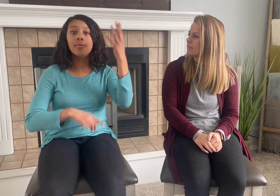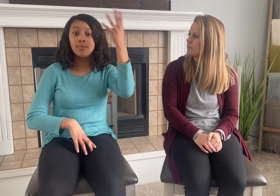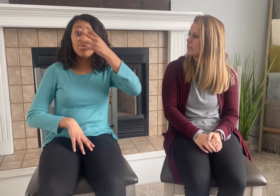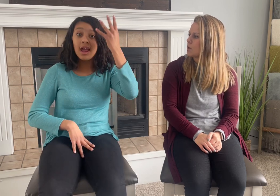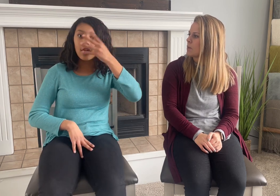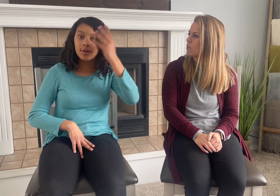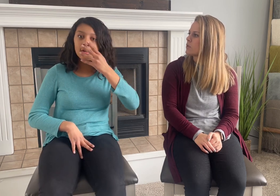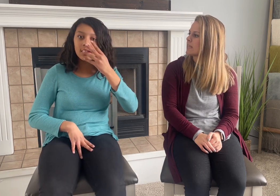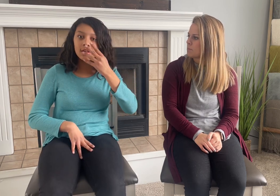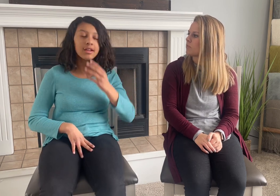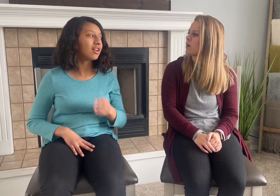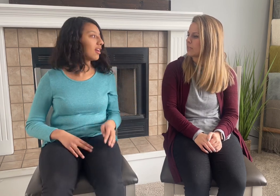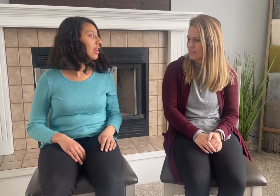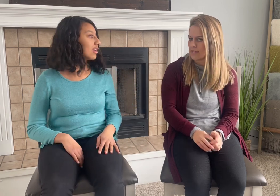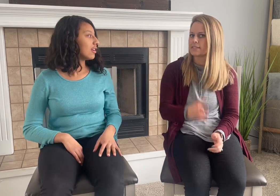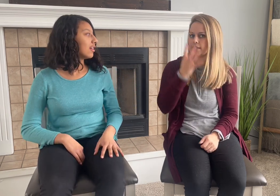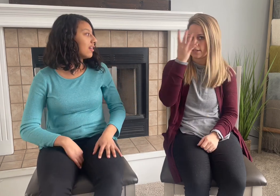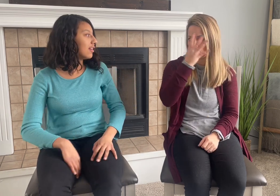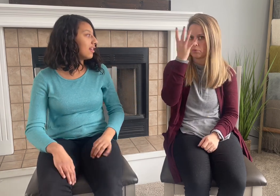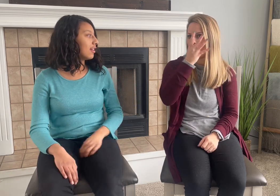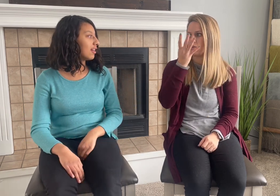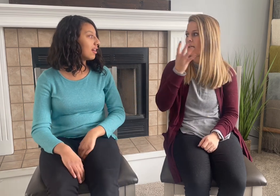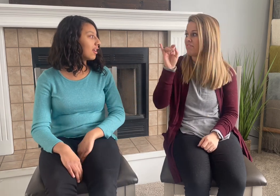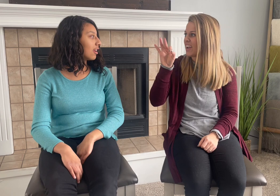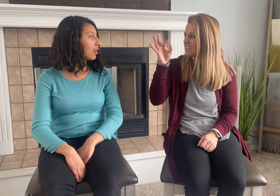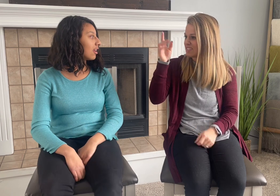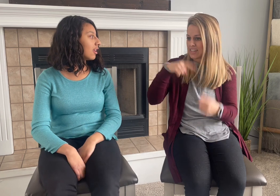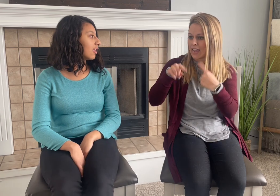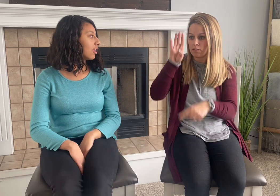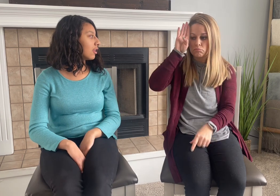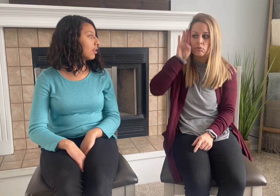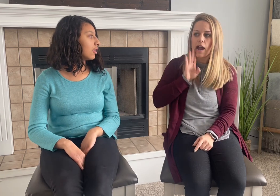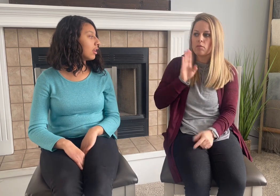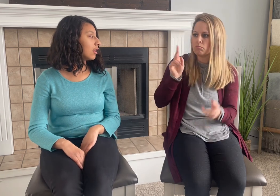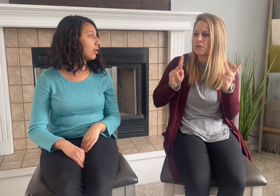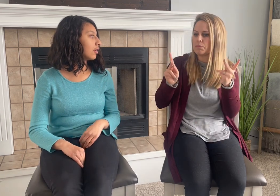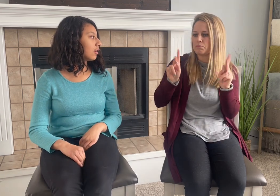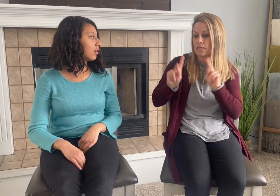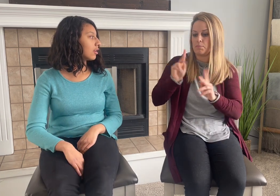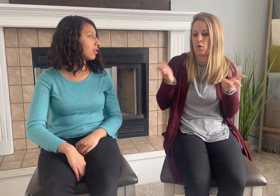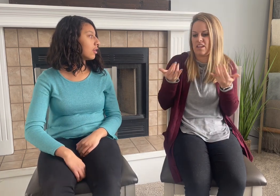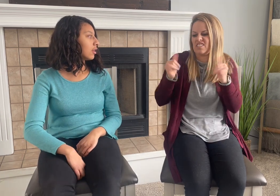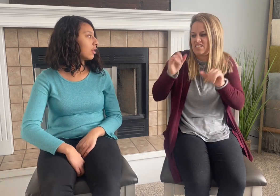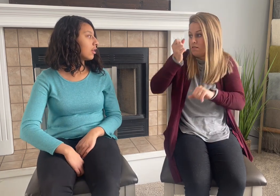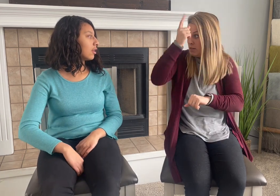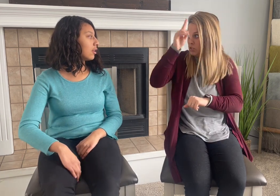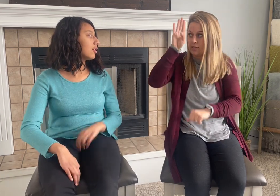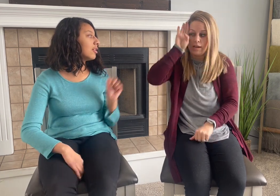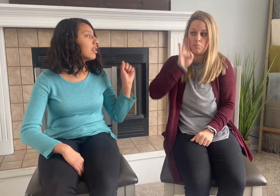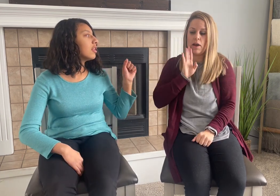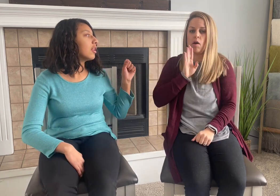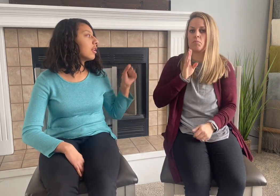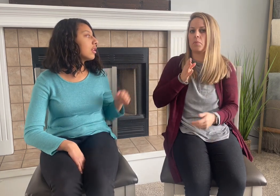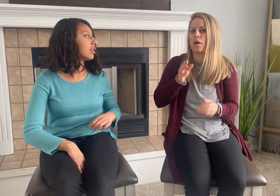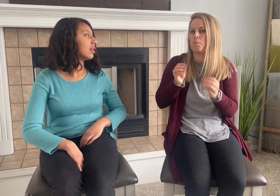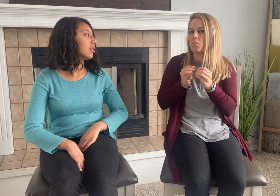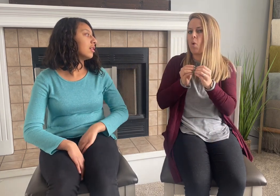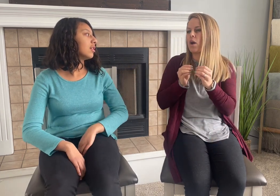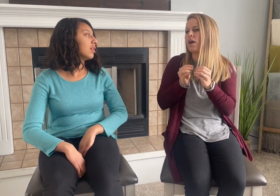that people will sign Brown like this. Yes. Brown. If I sign Brown, people here still understand Brown, but more